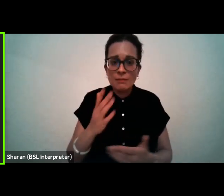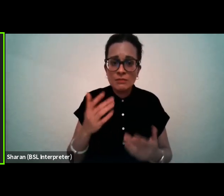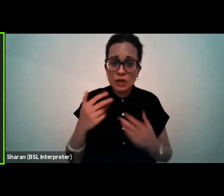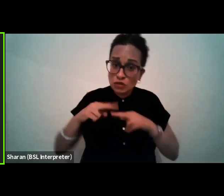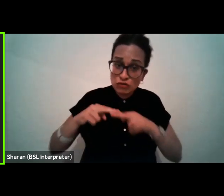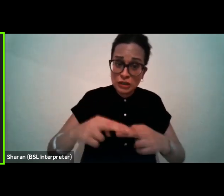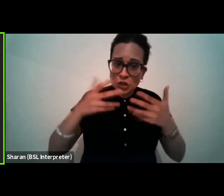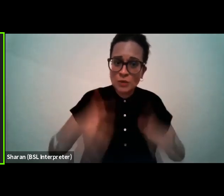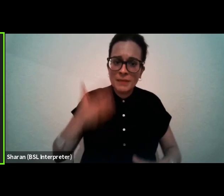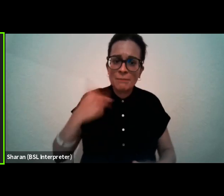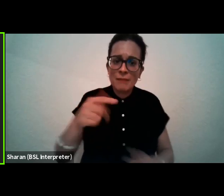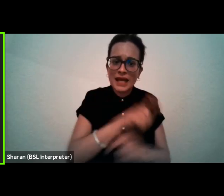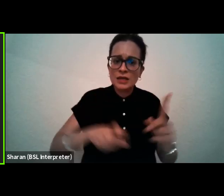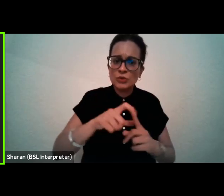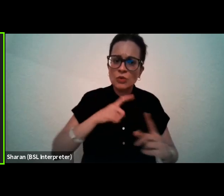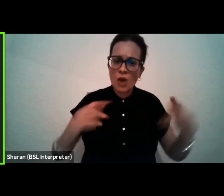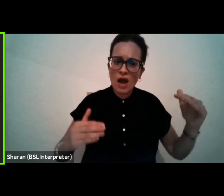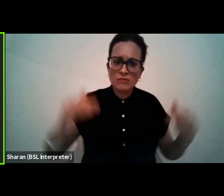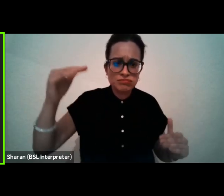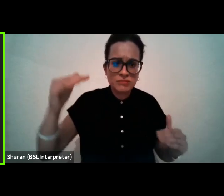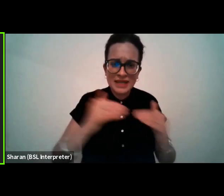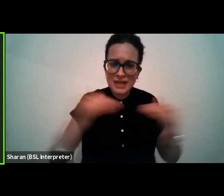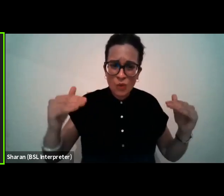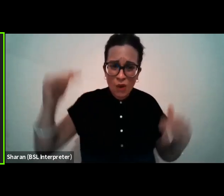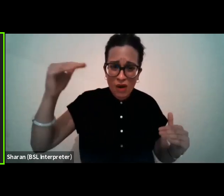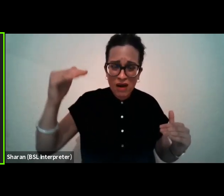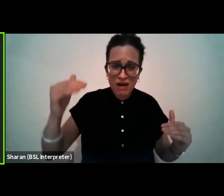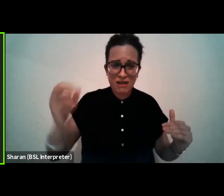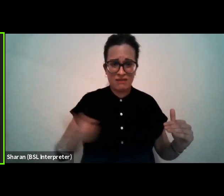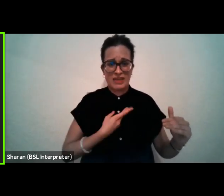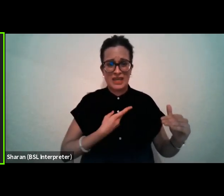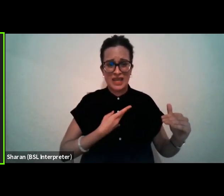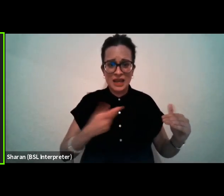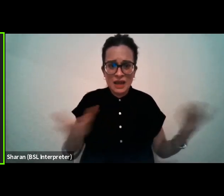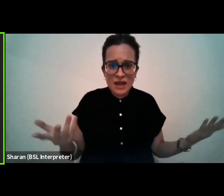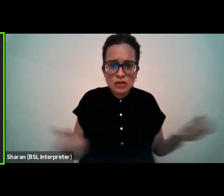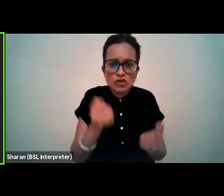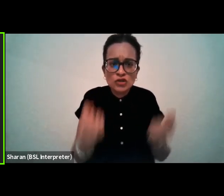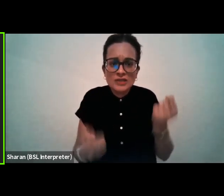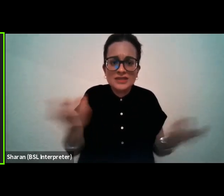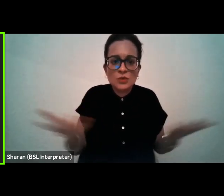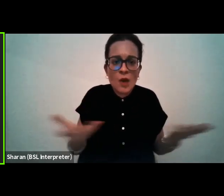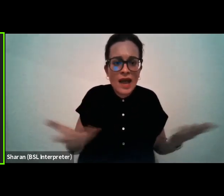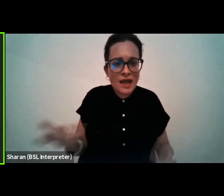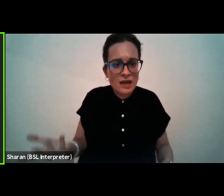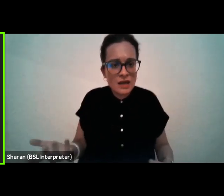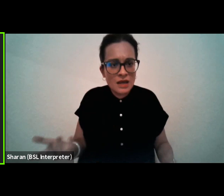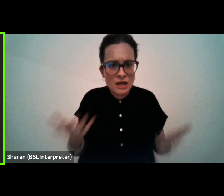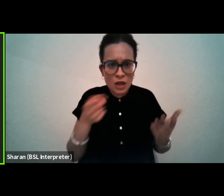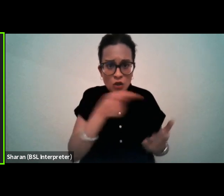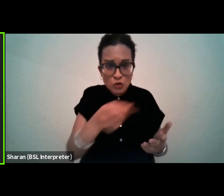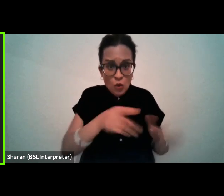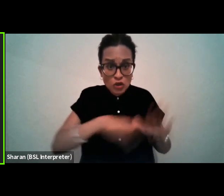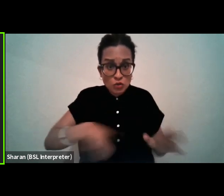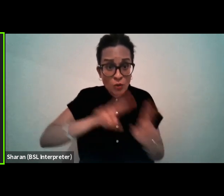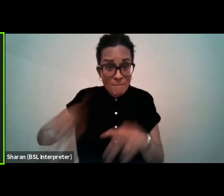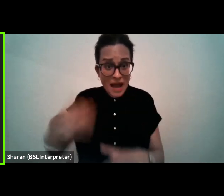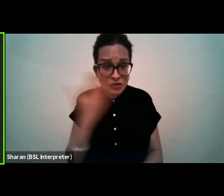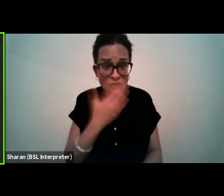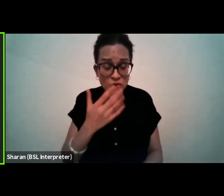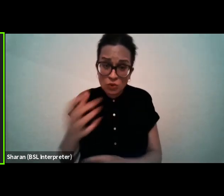they're faced with disproportionate inequality and they don't get justice. Boycott don't let them take your child to school. Support